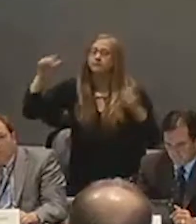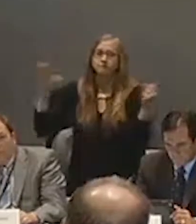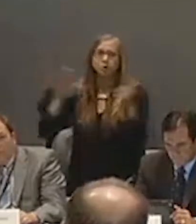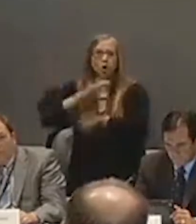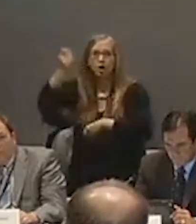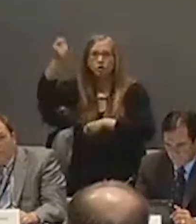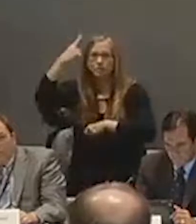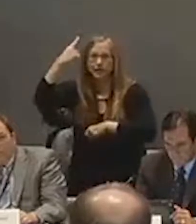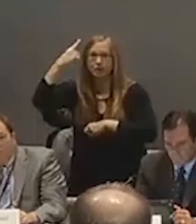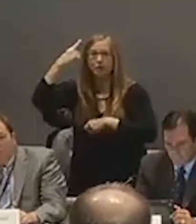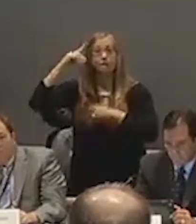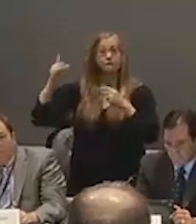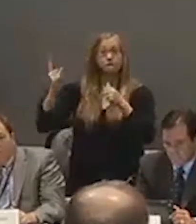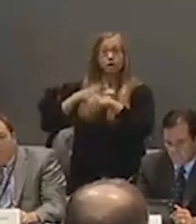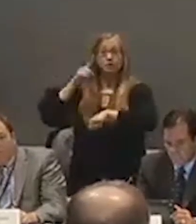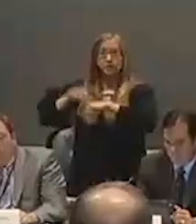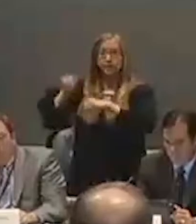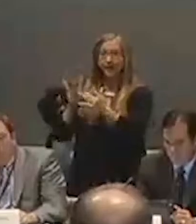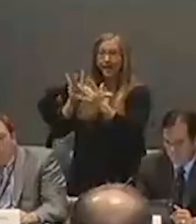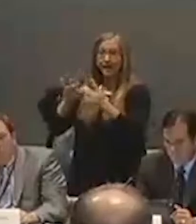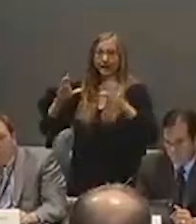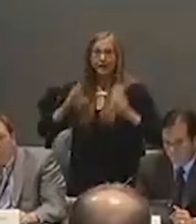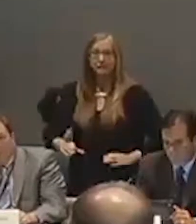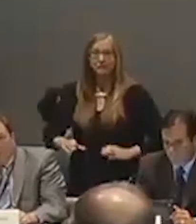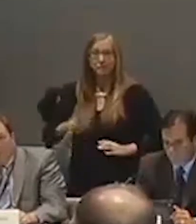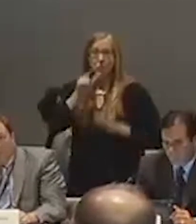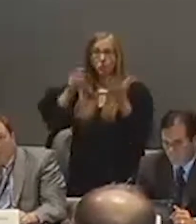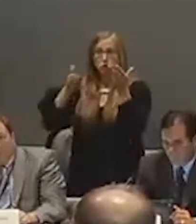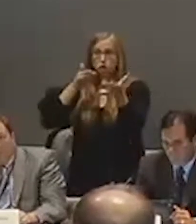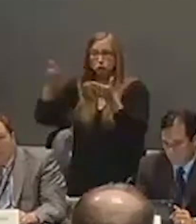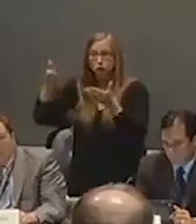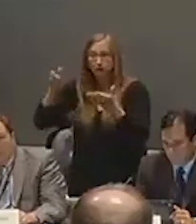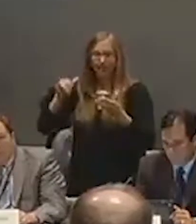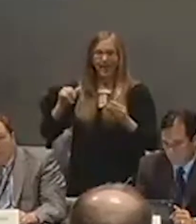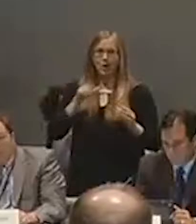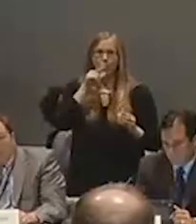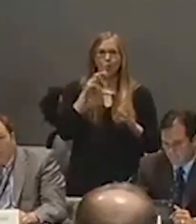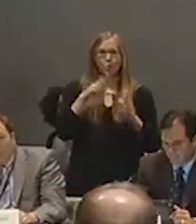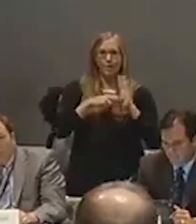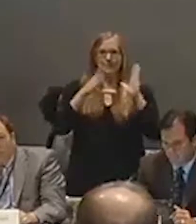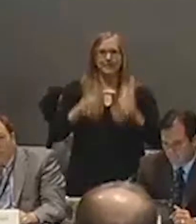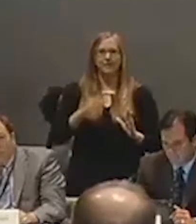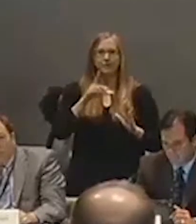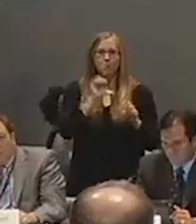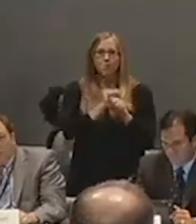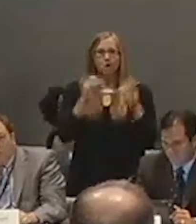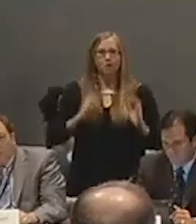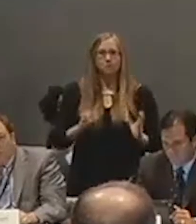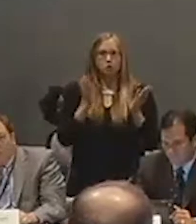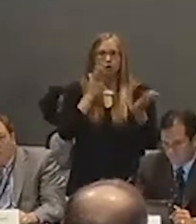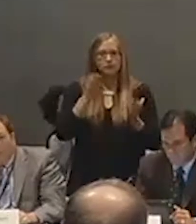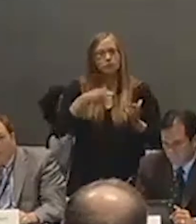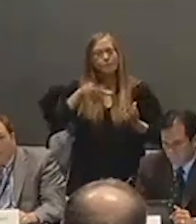first contact with customers, with the people that we're serving, is the customer service representatives, and so we need to train them